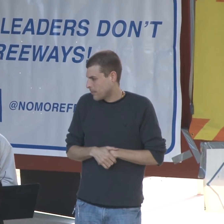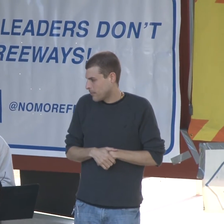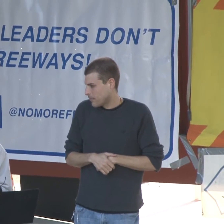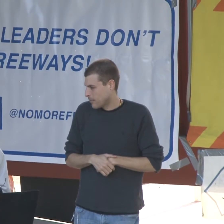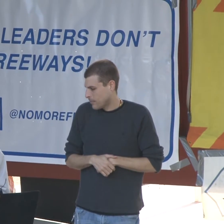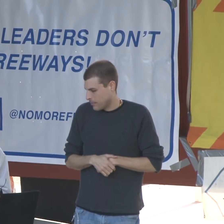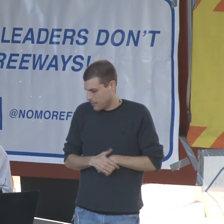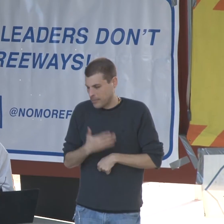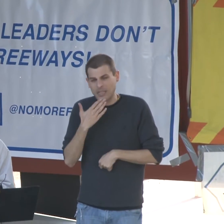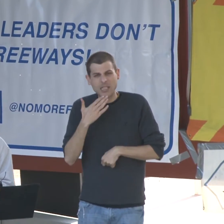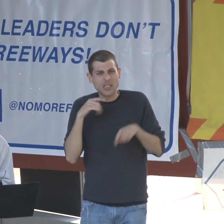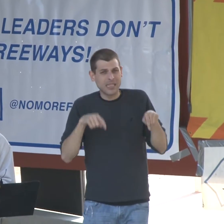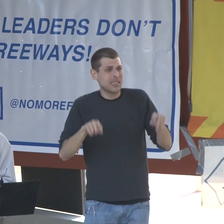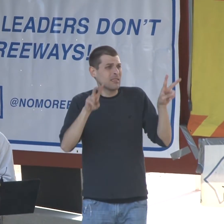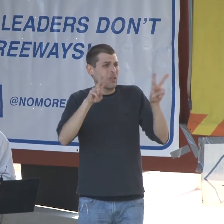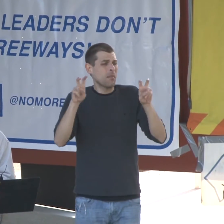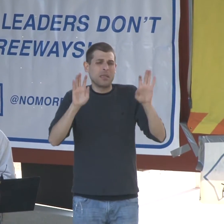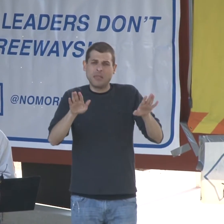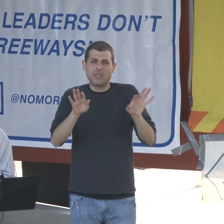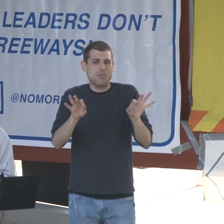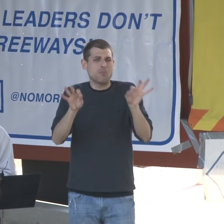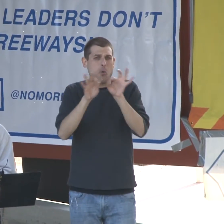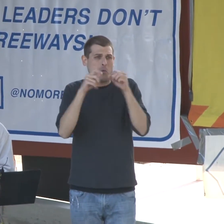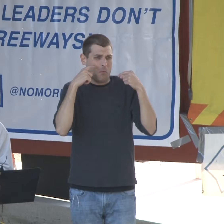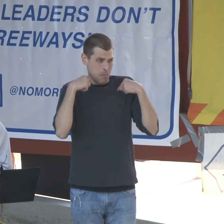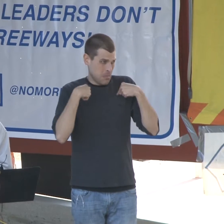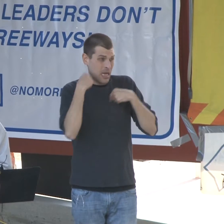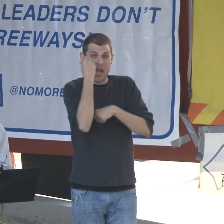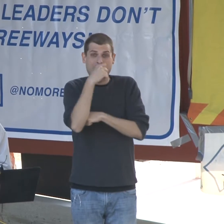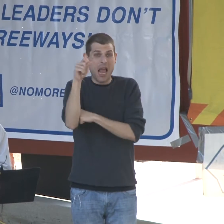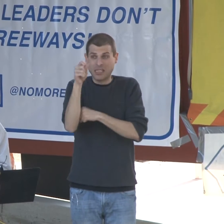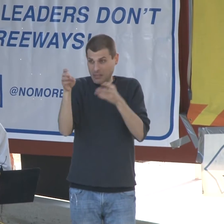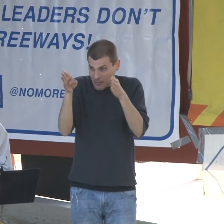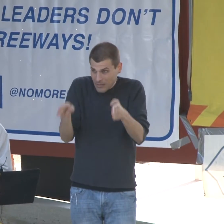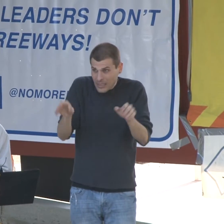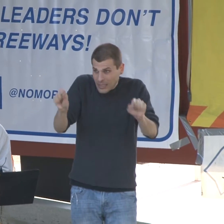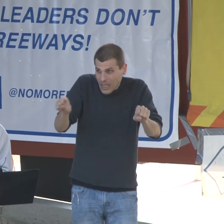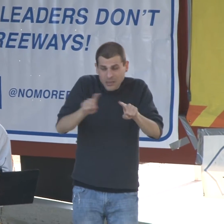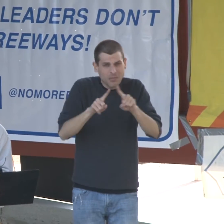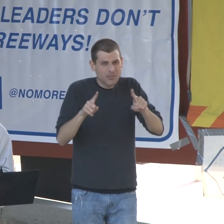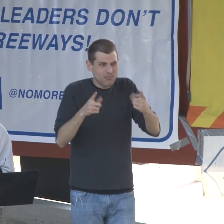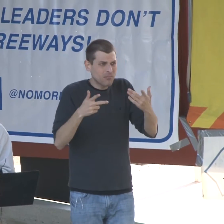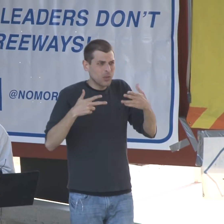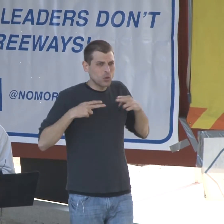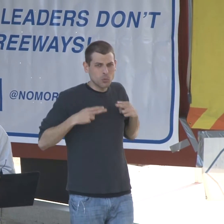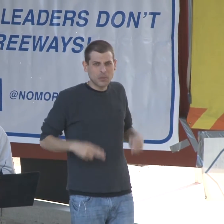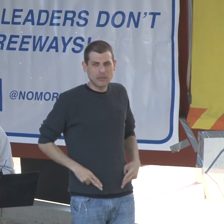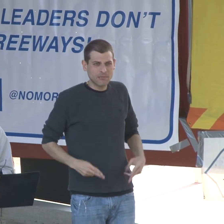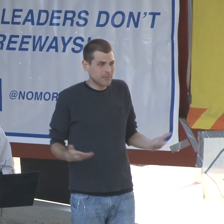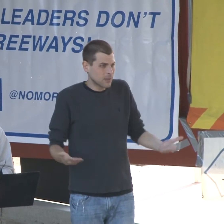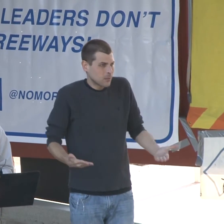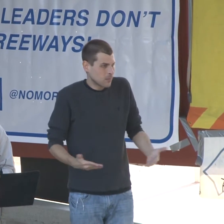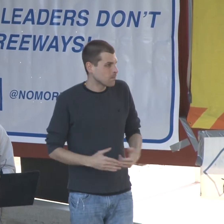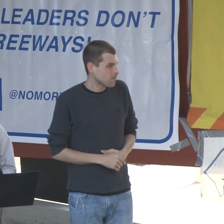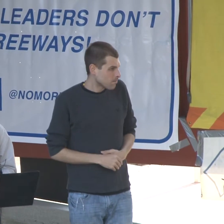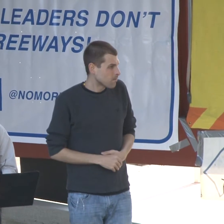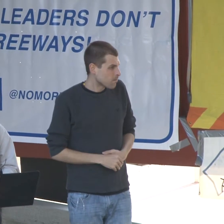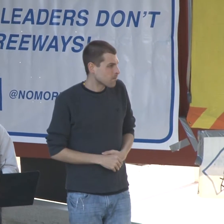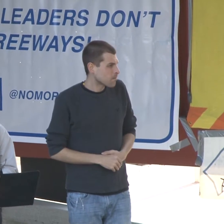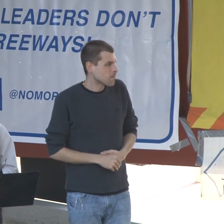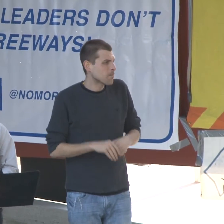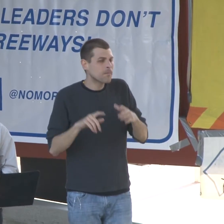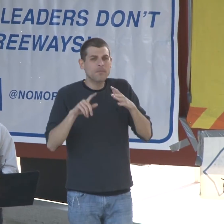Thank you. That is really important to me, not only as an activist, but also as a human on this planet. I'm going to start off by saying